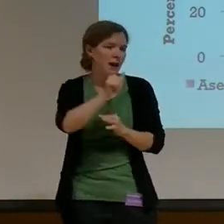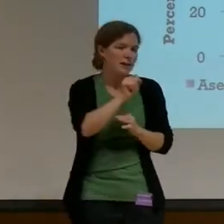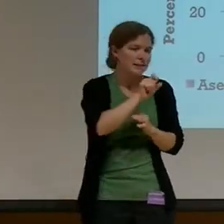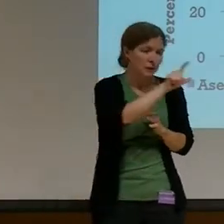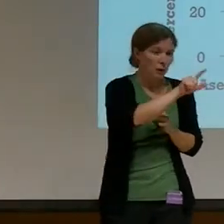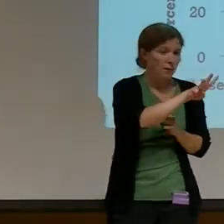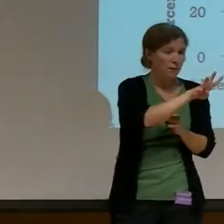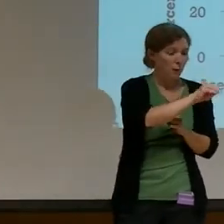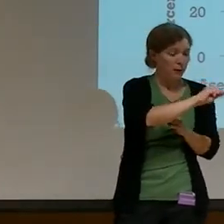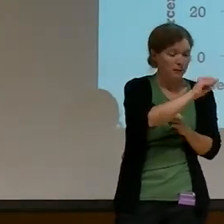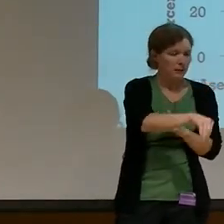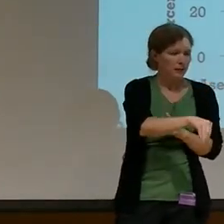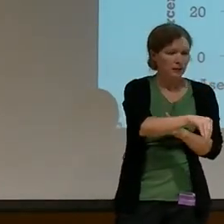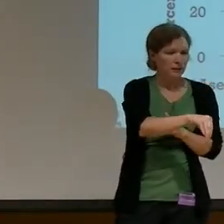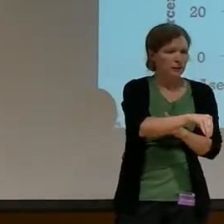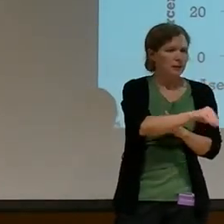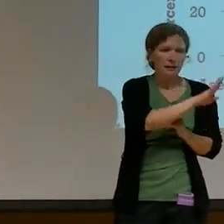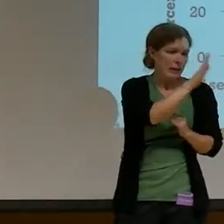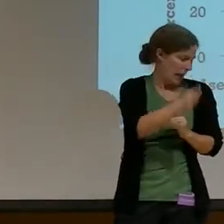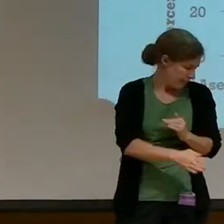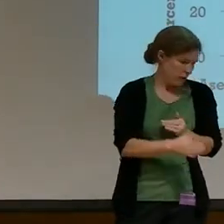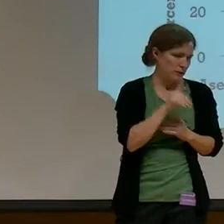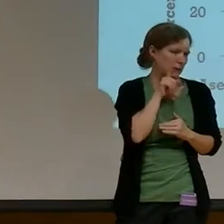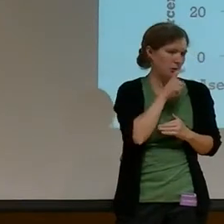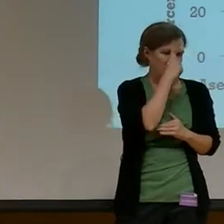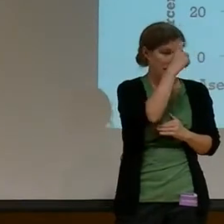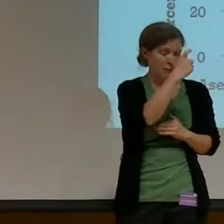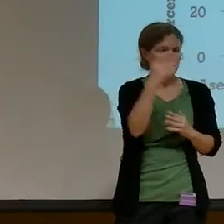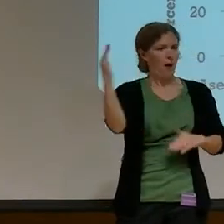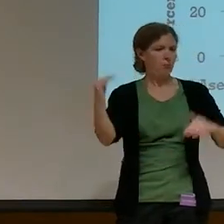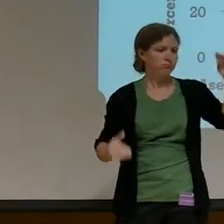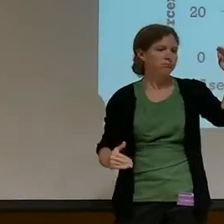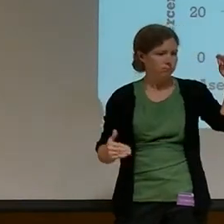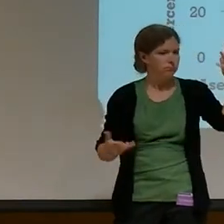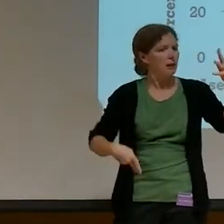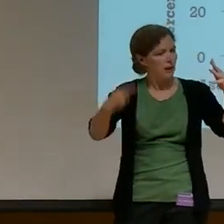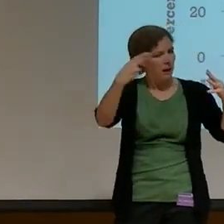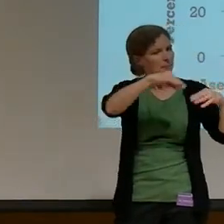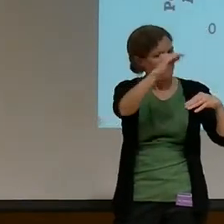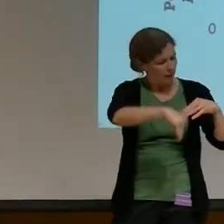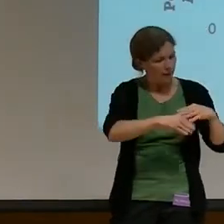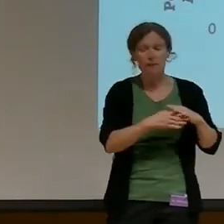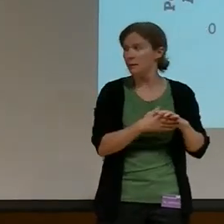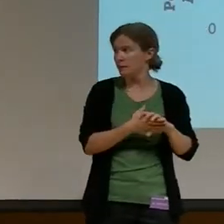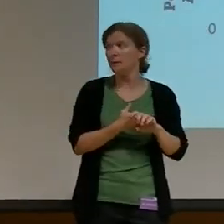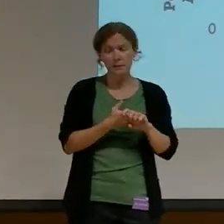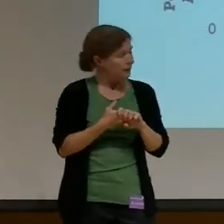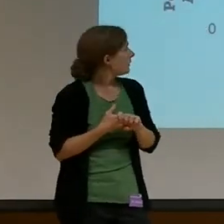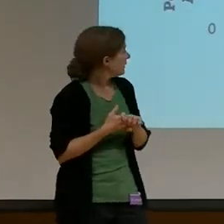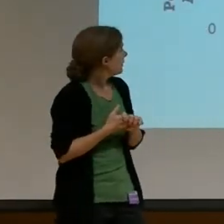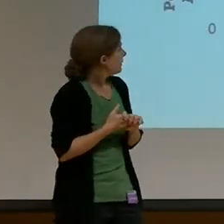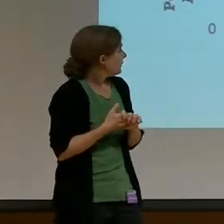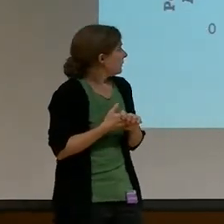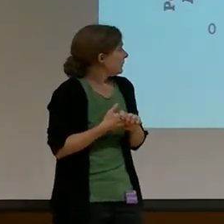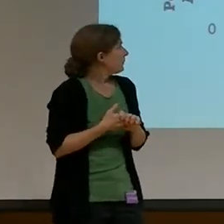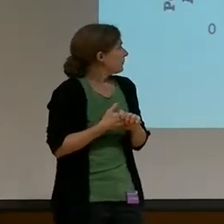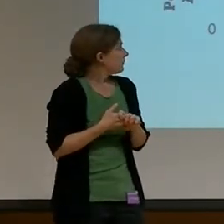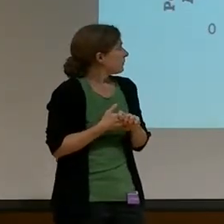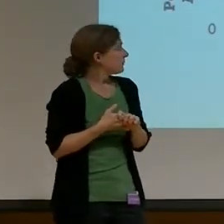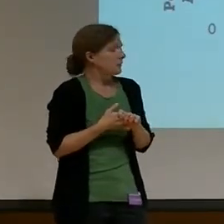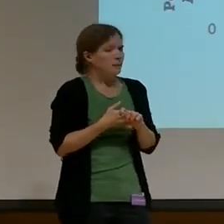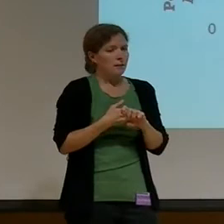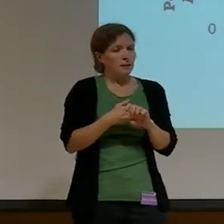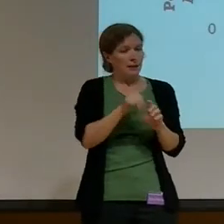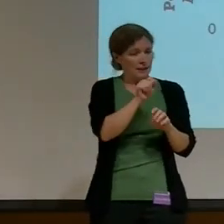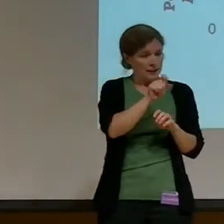40% of them had not. That's a big difference. So And then when we asked